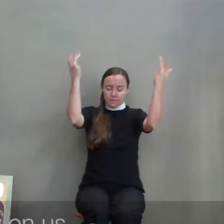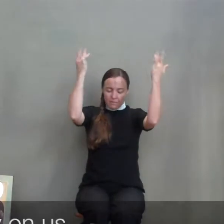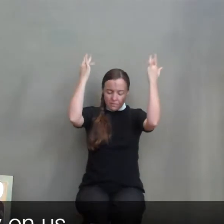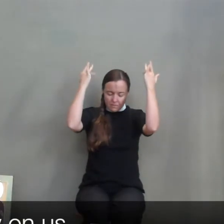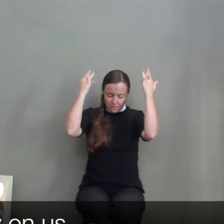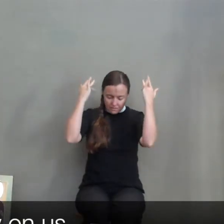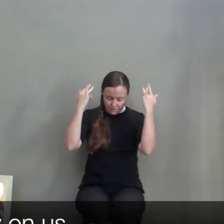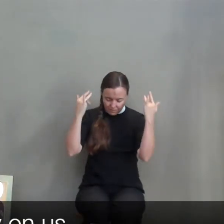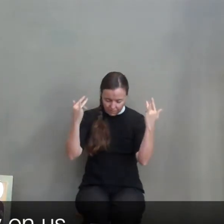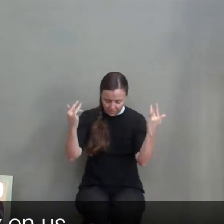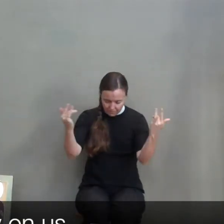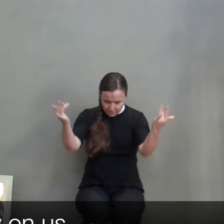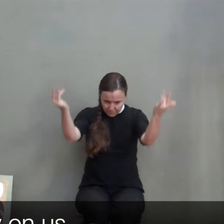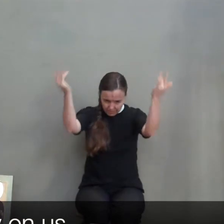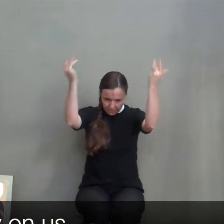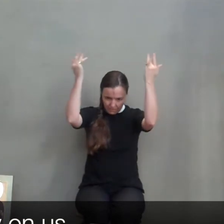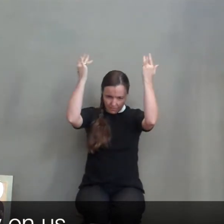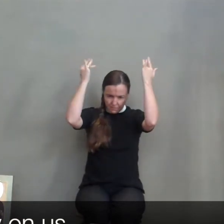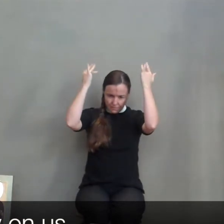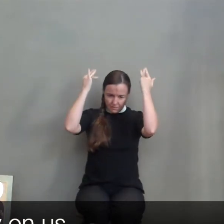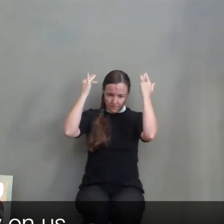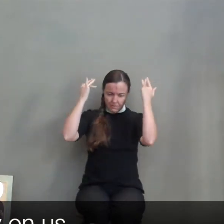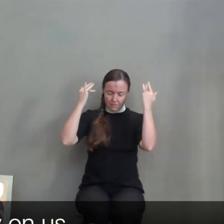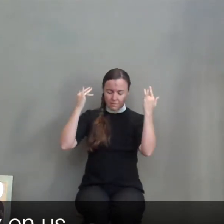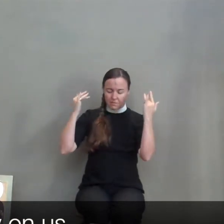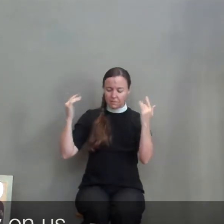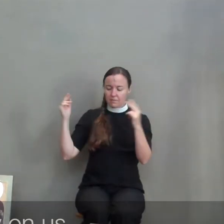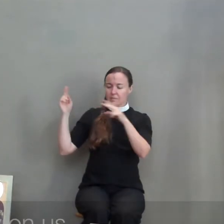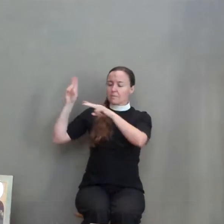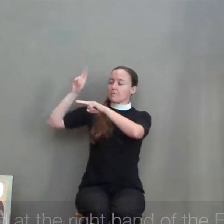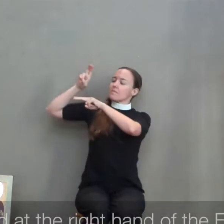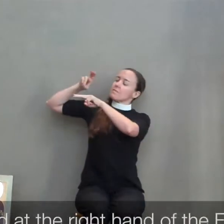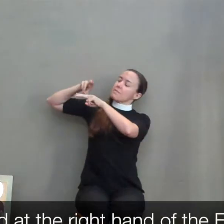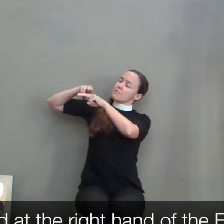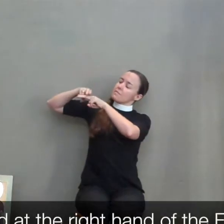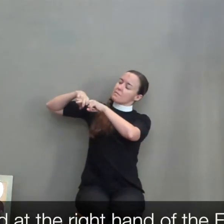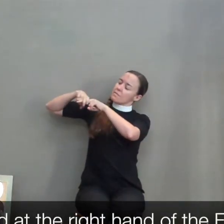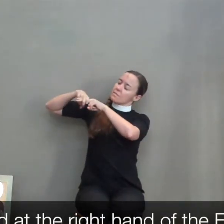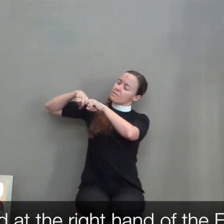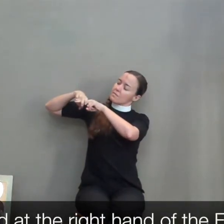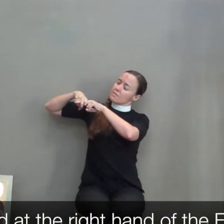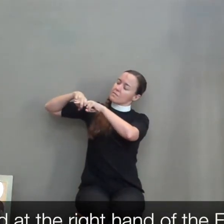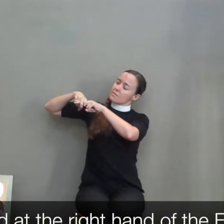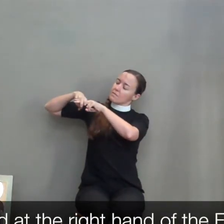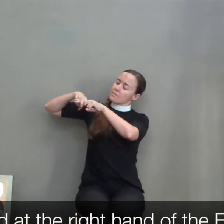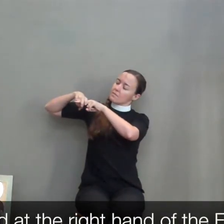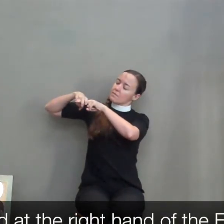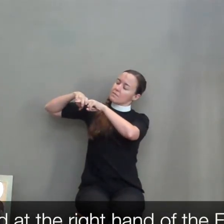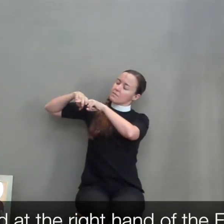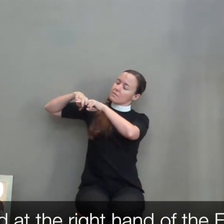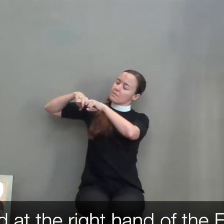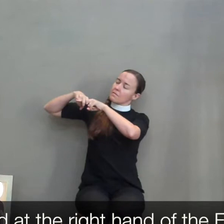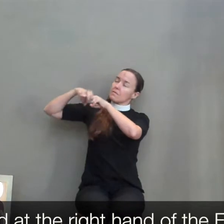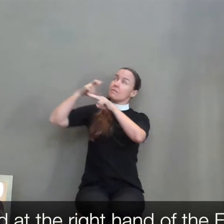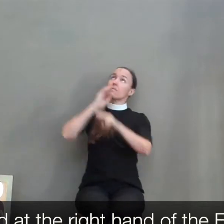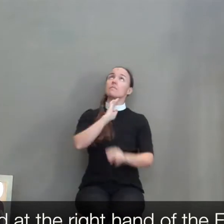have mercy on us. You are seated at the right hand of